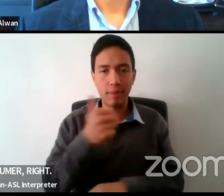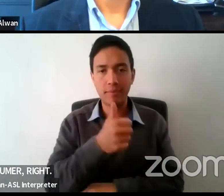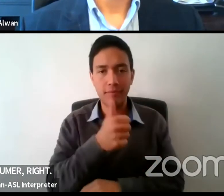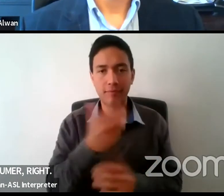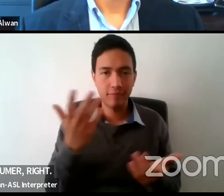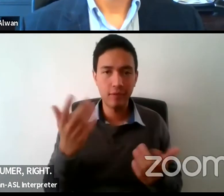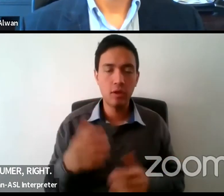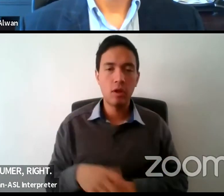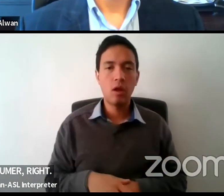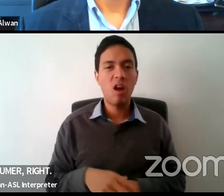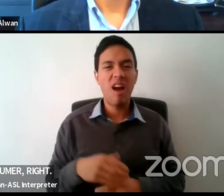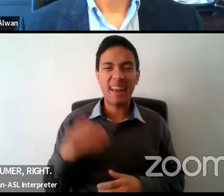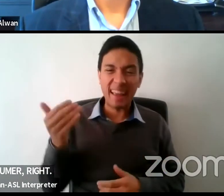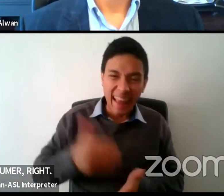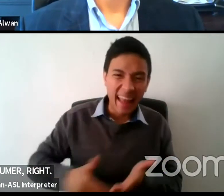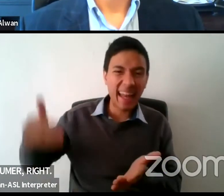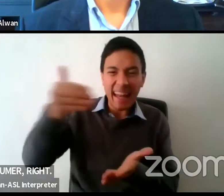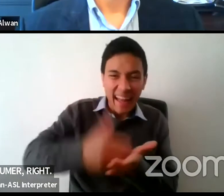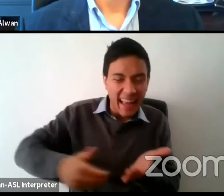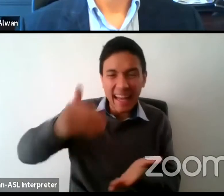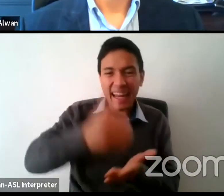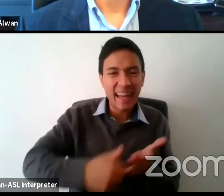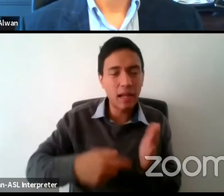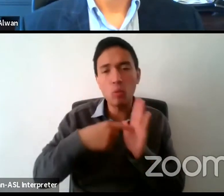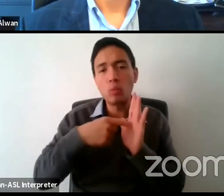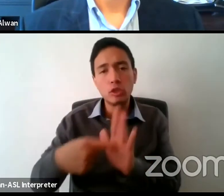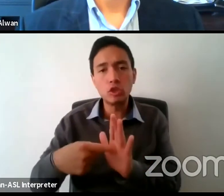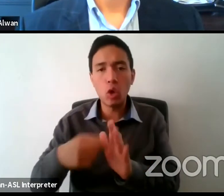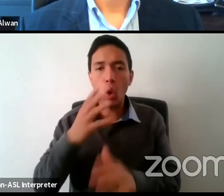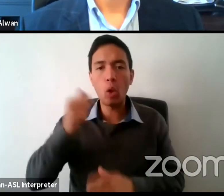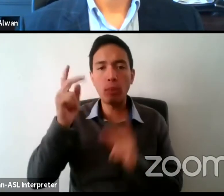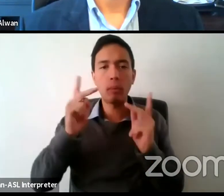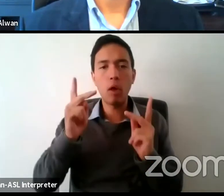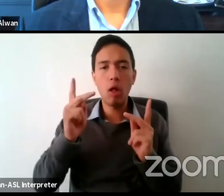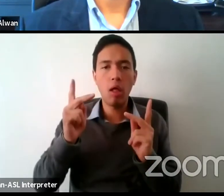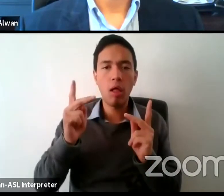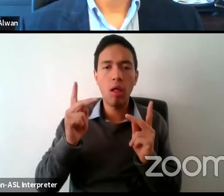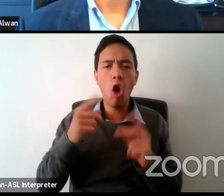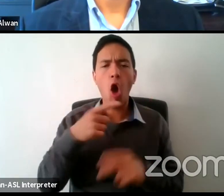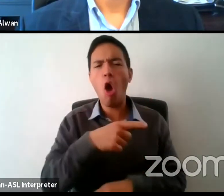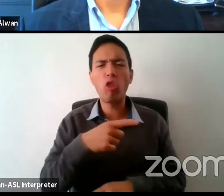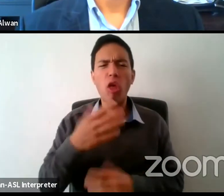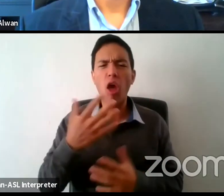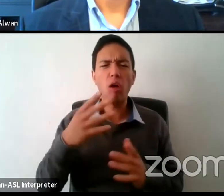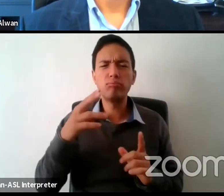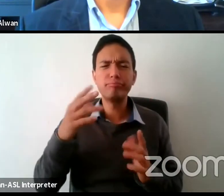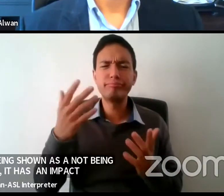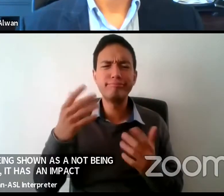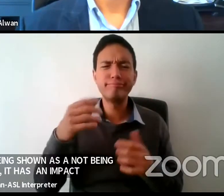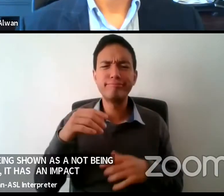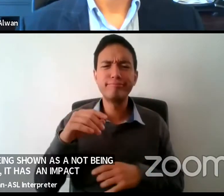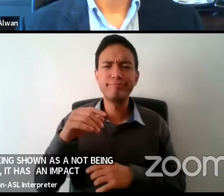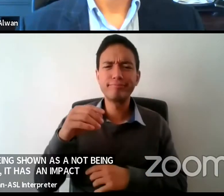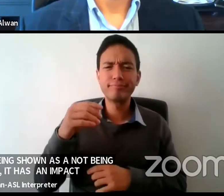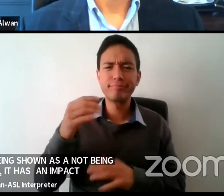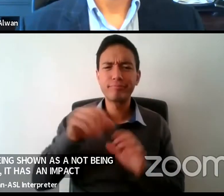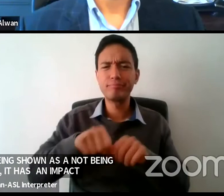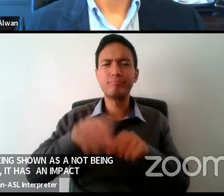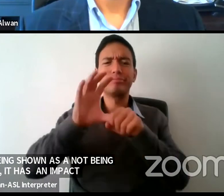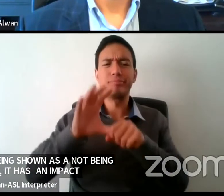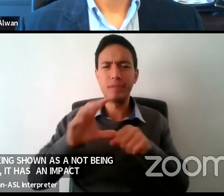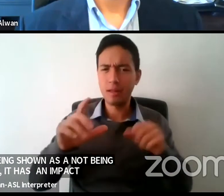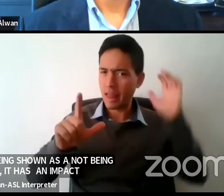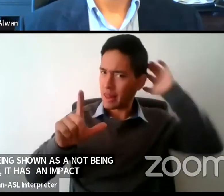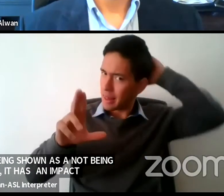or not being empowered by technology, it begins to have an impact. And it certainly has an impact then on what people who are